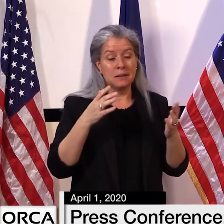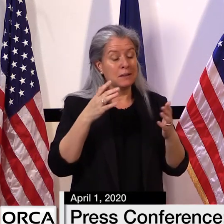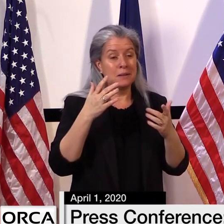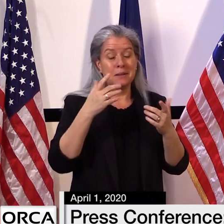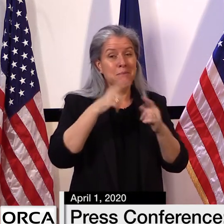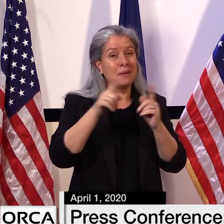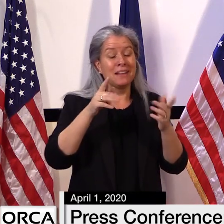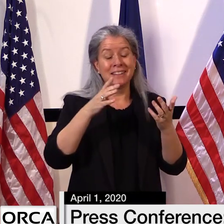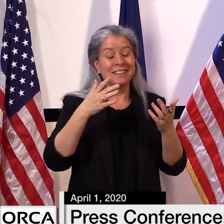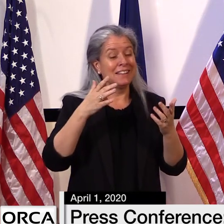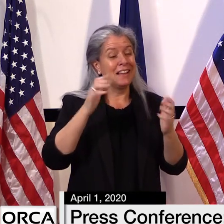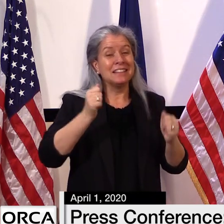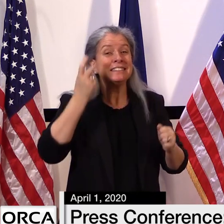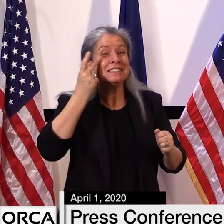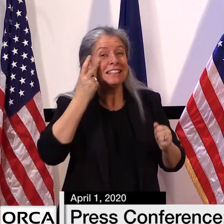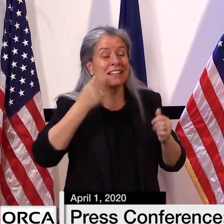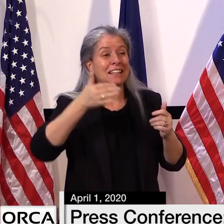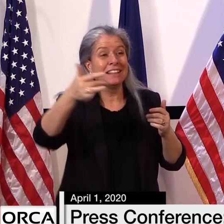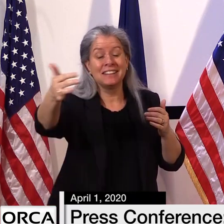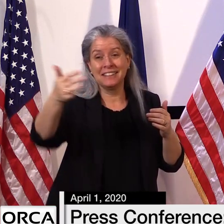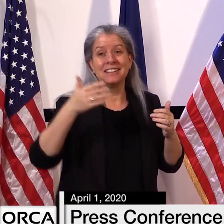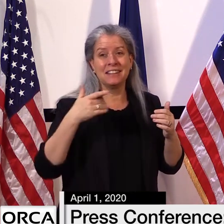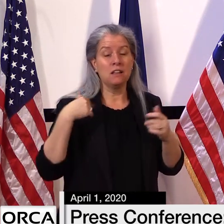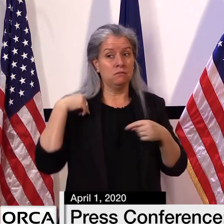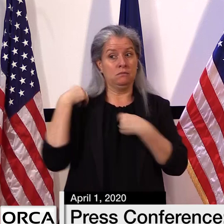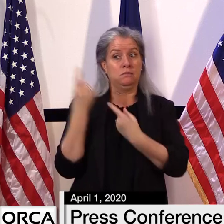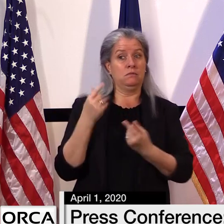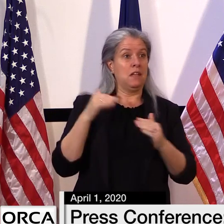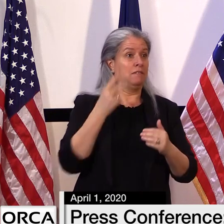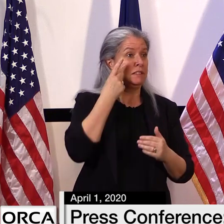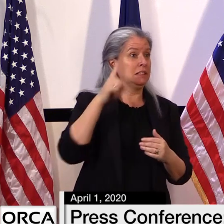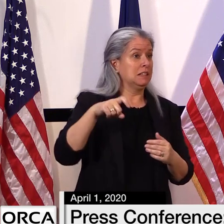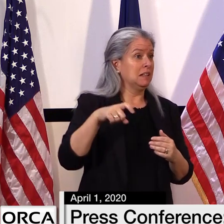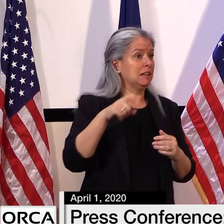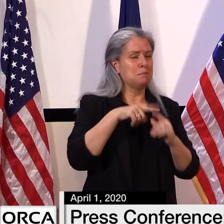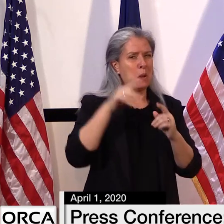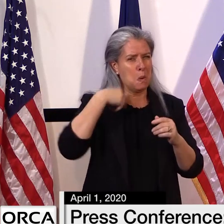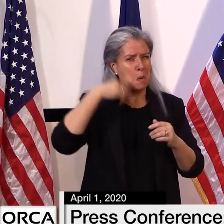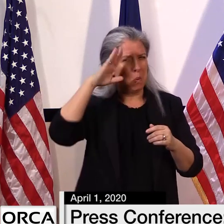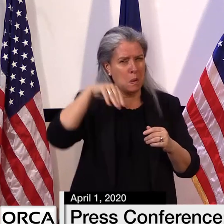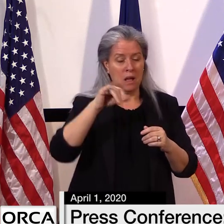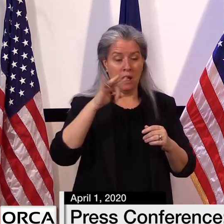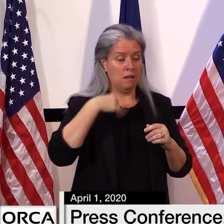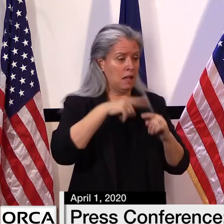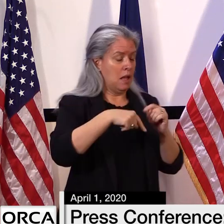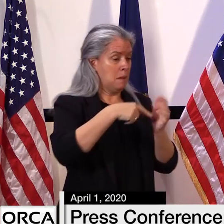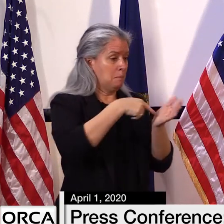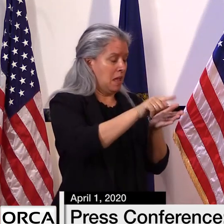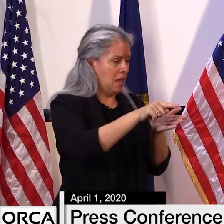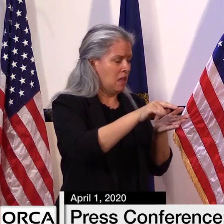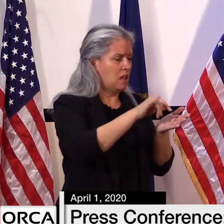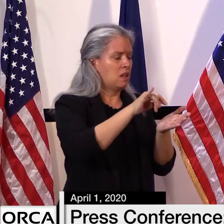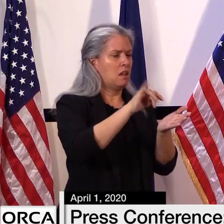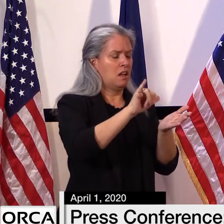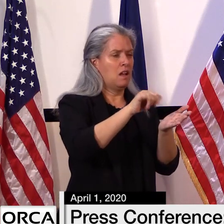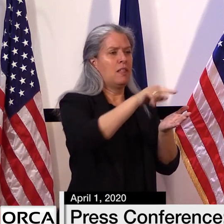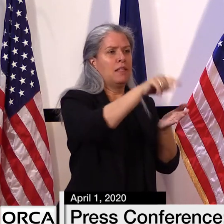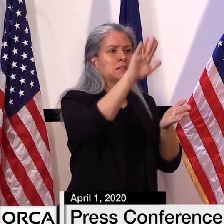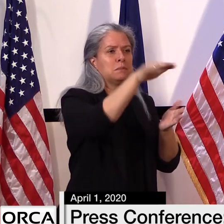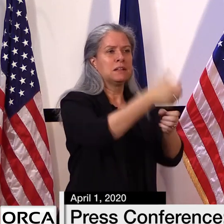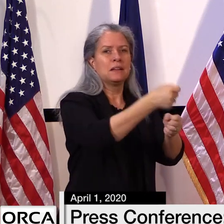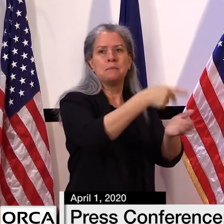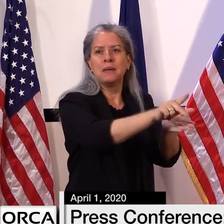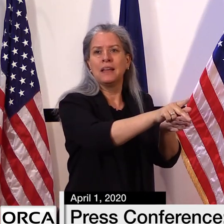effect that you have to be aware of, that everyone has to pay a bill somewhere. So if you can pay your rent, please pay